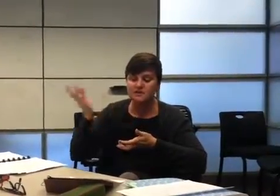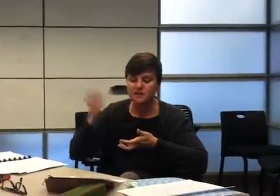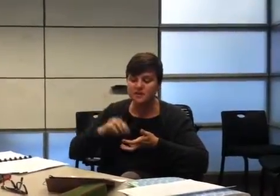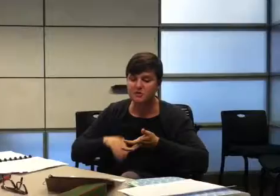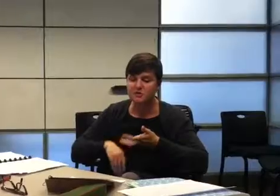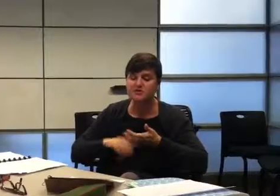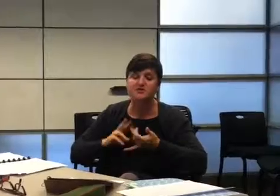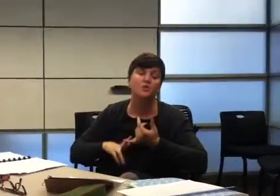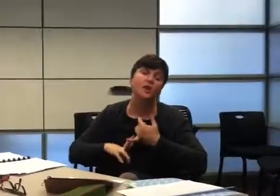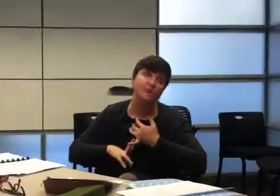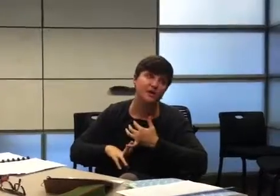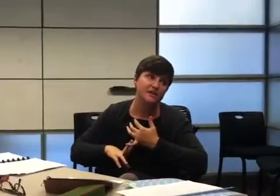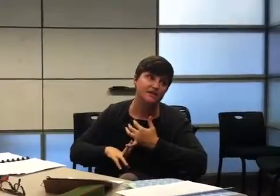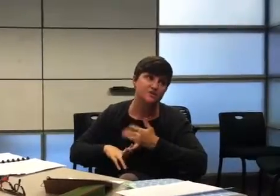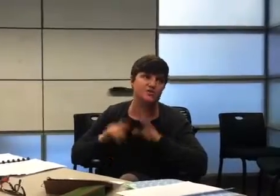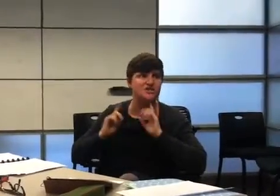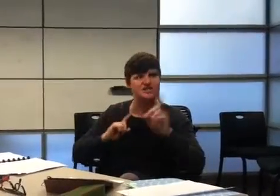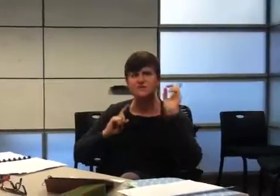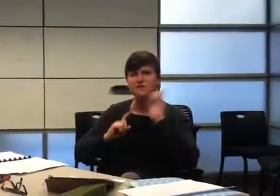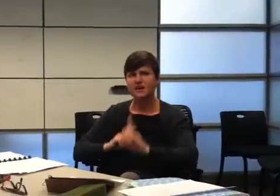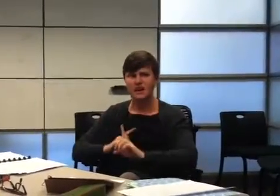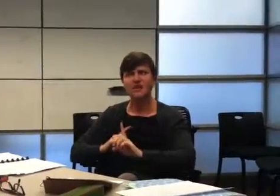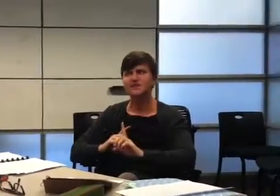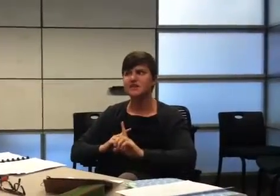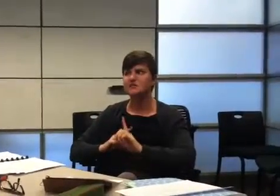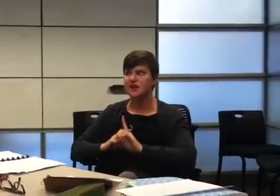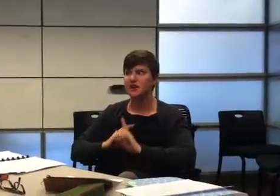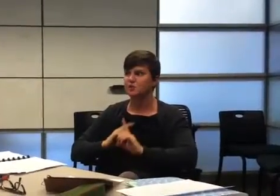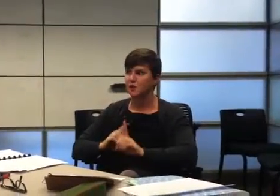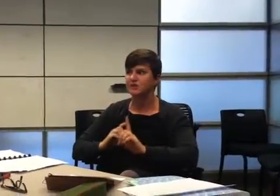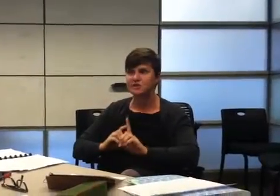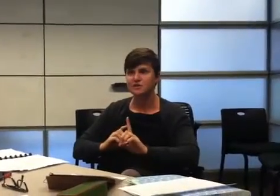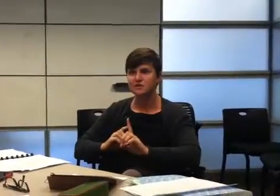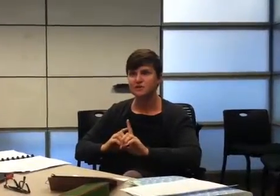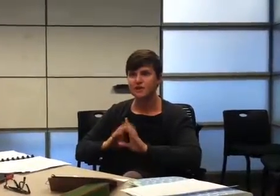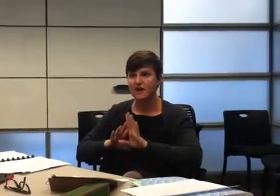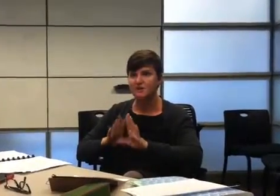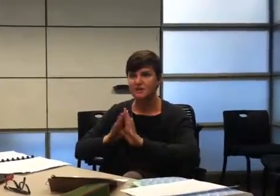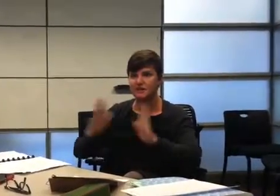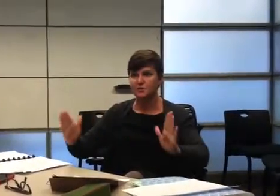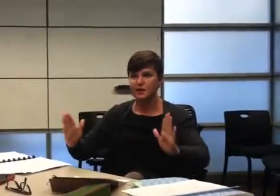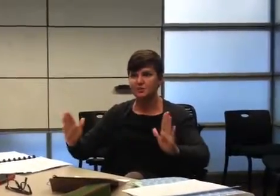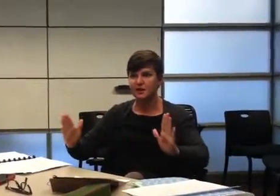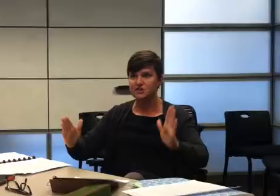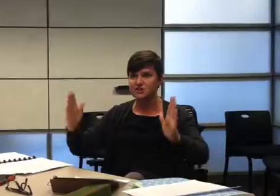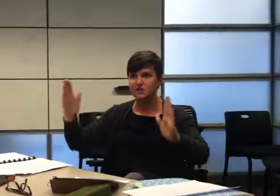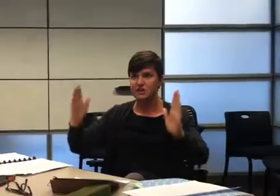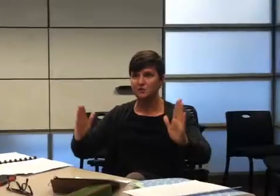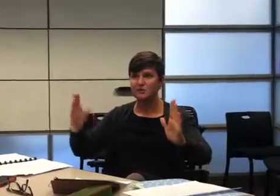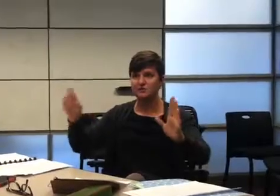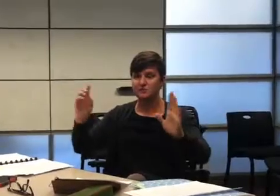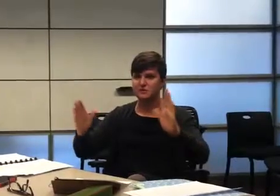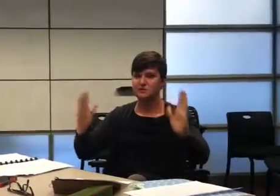So I talked about pictures, a web page, which is something I haven't done, but I kind of want to do, like have them design a web page that would help